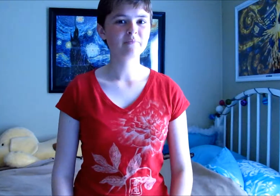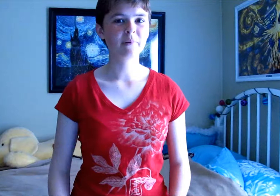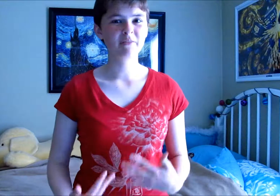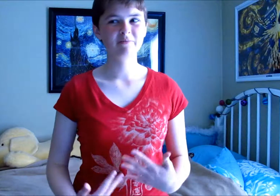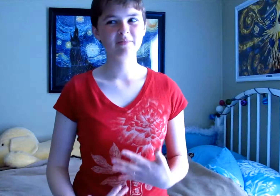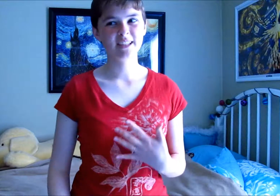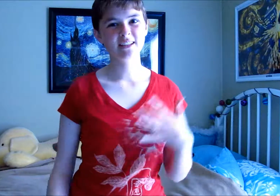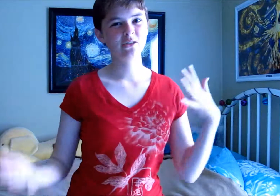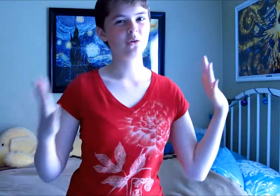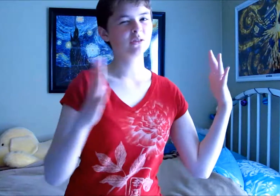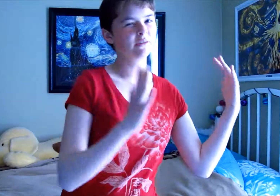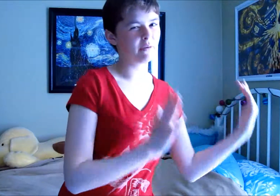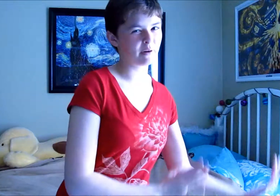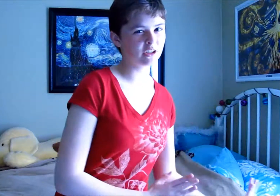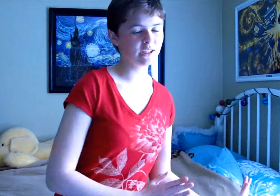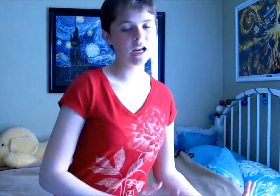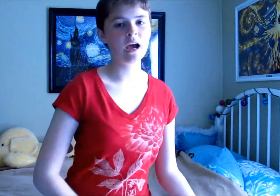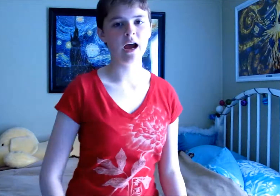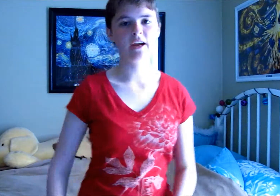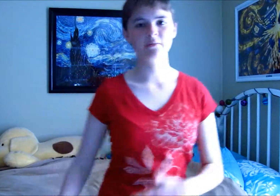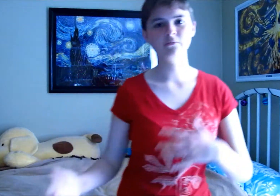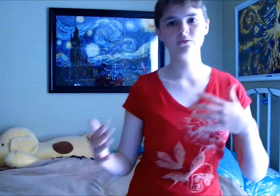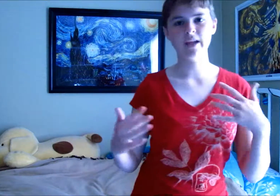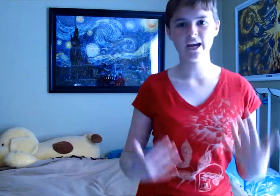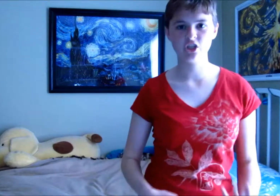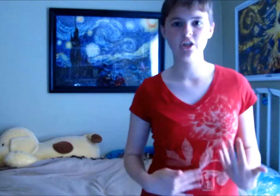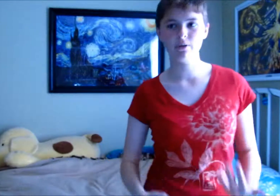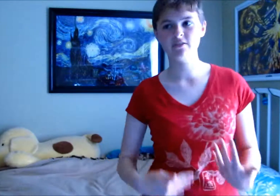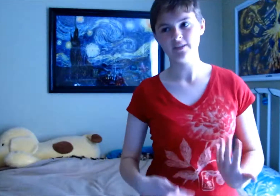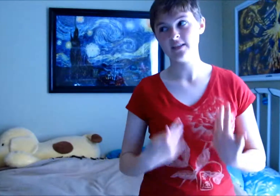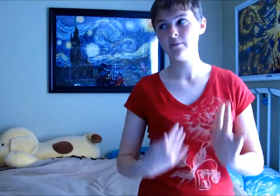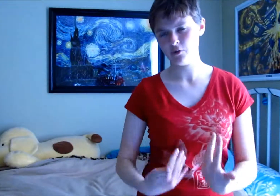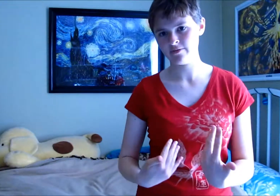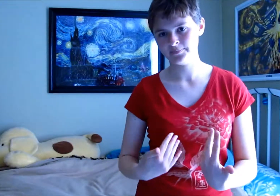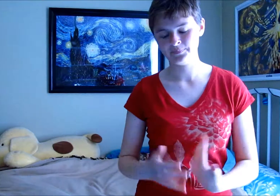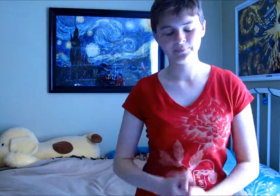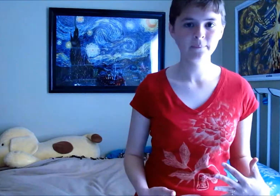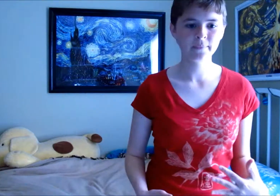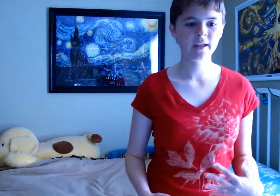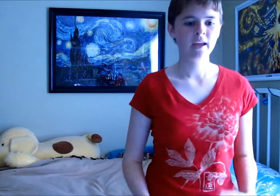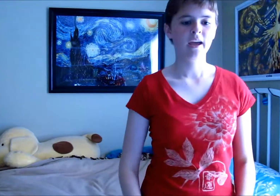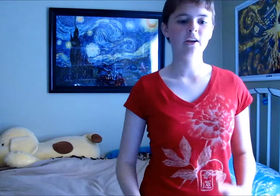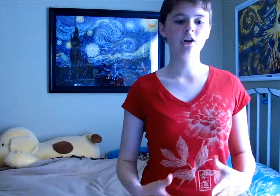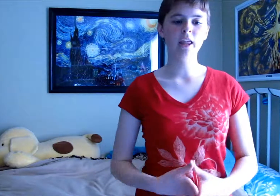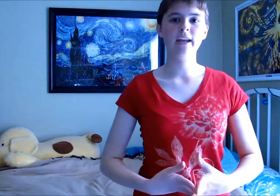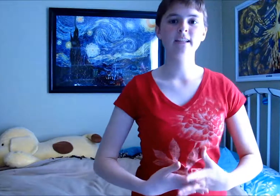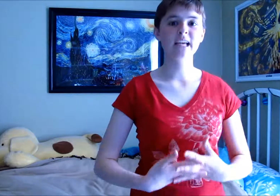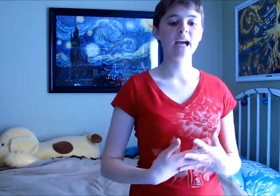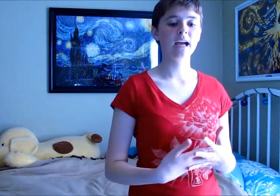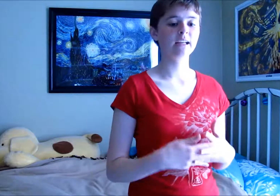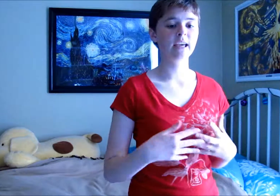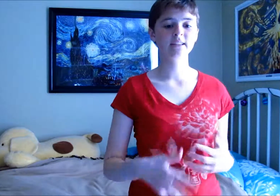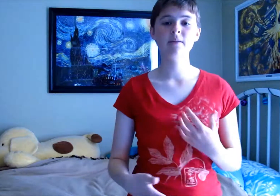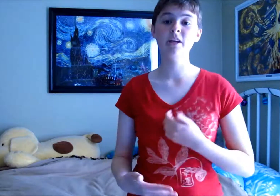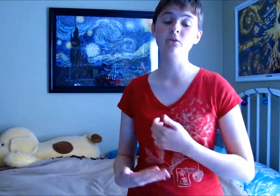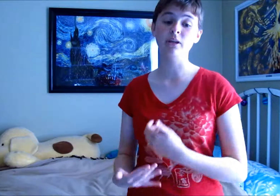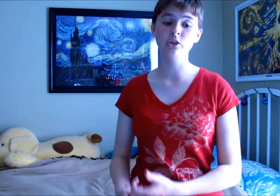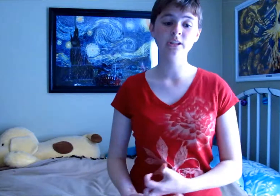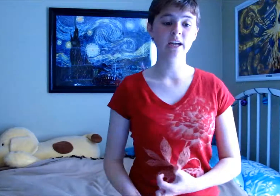But since it's a whole different person, I'm actually going to physically move. And her line is, can't I make you understand